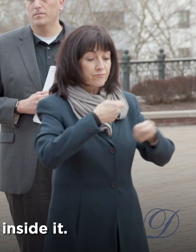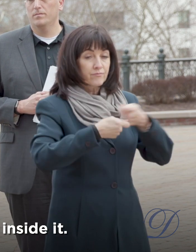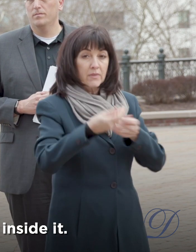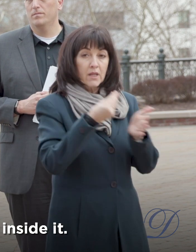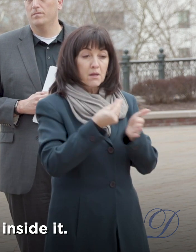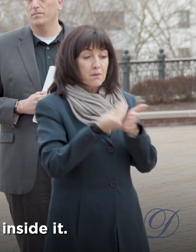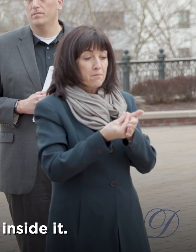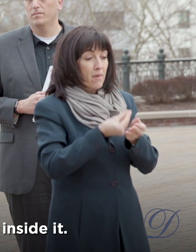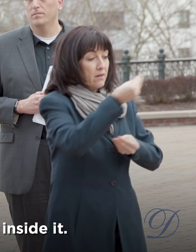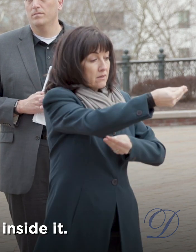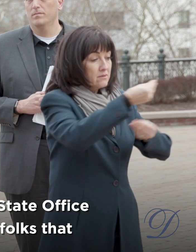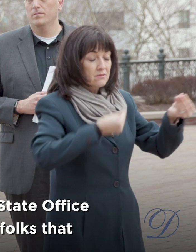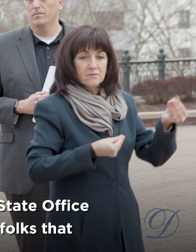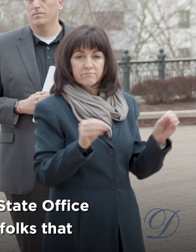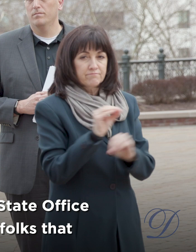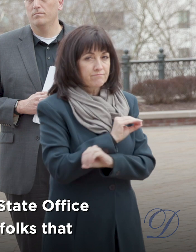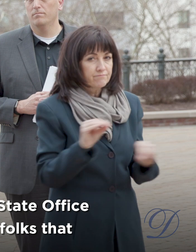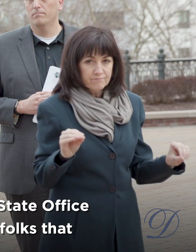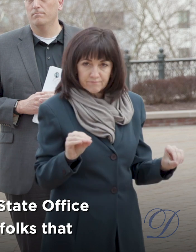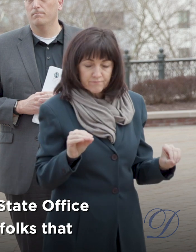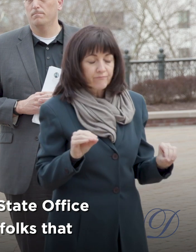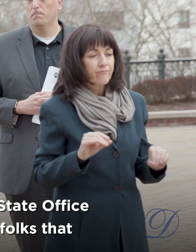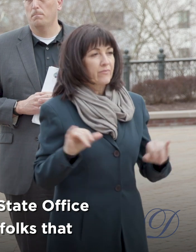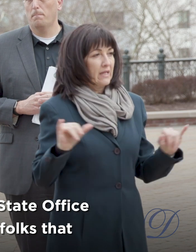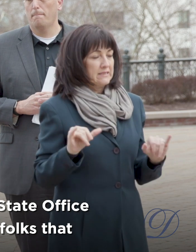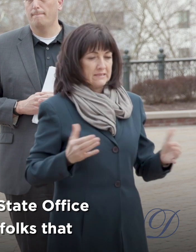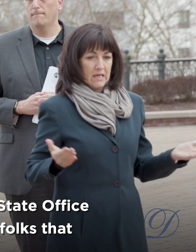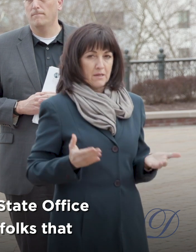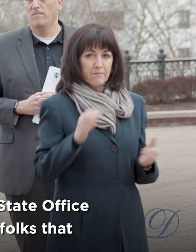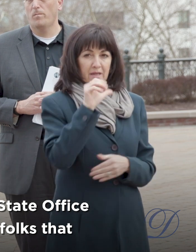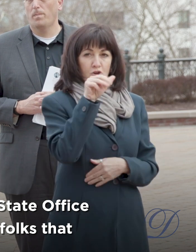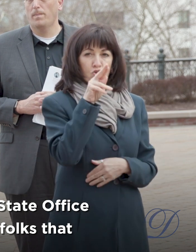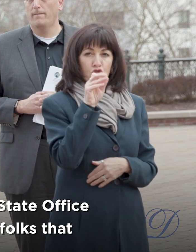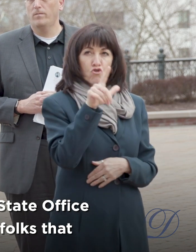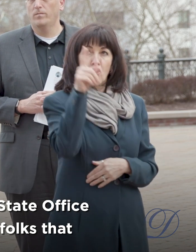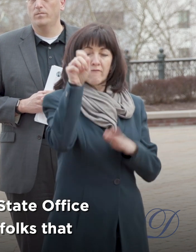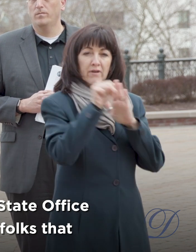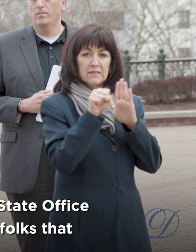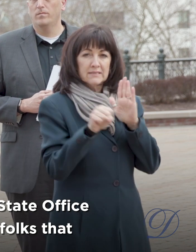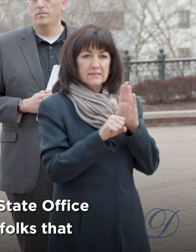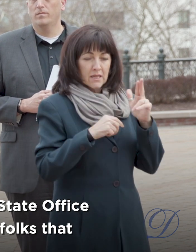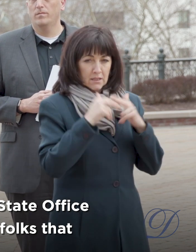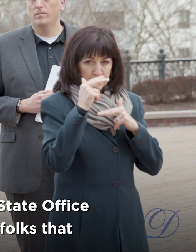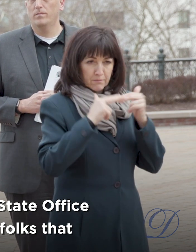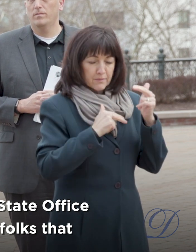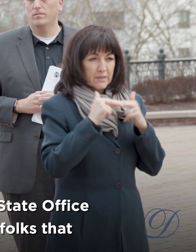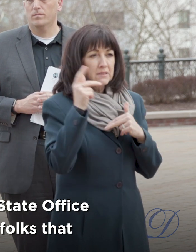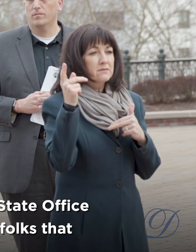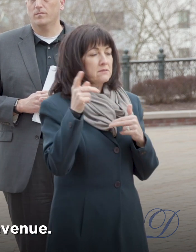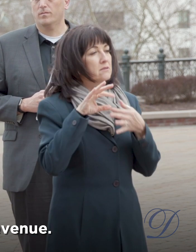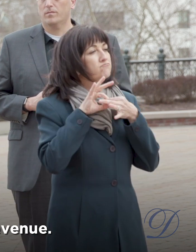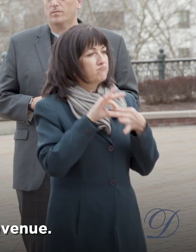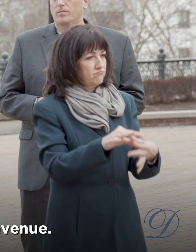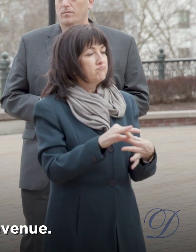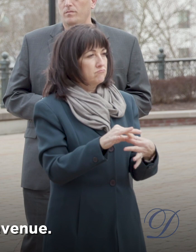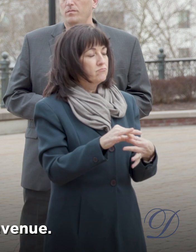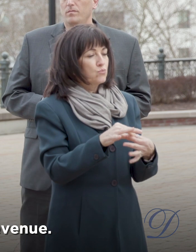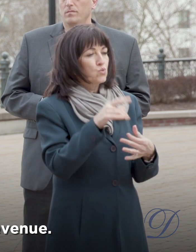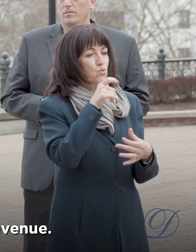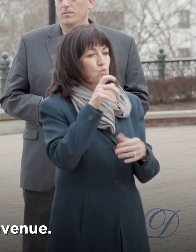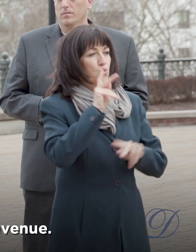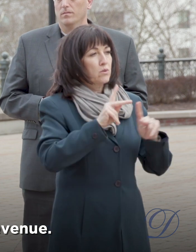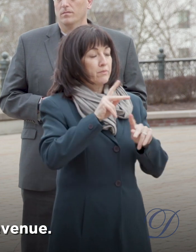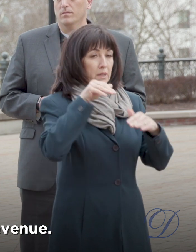operations inside. Same thing here in the Carville State Office buildings with respect to the folks that deal with